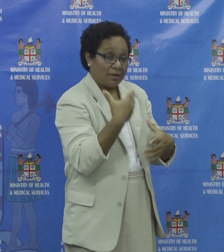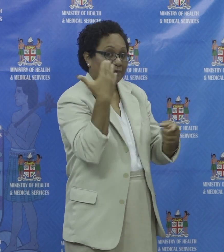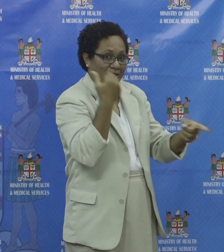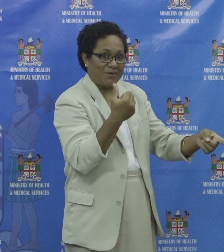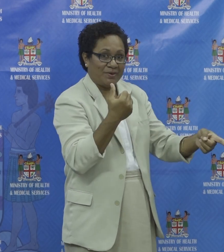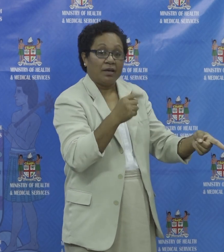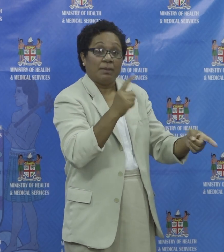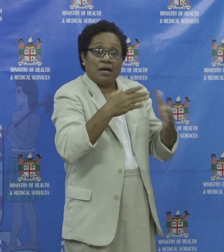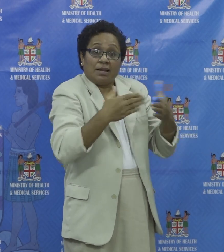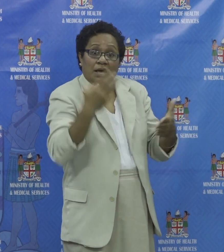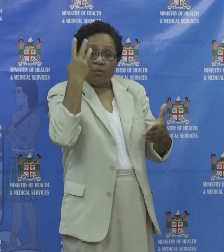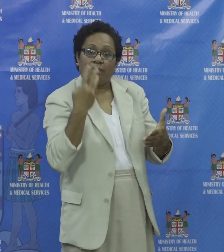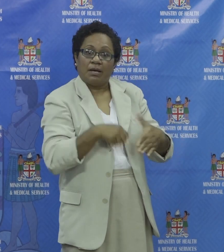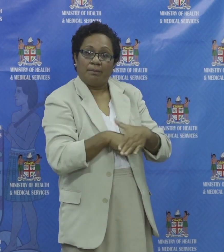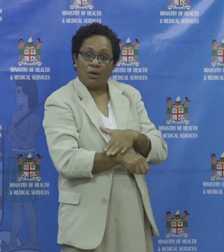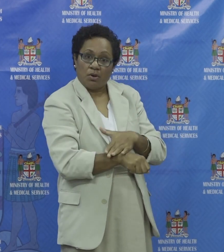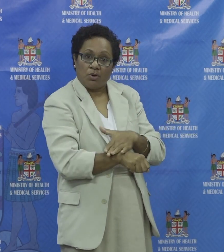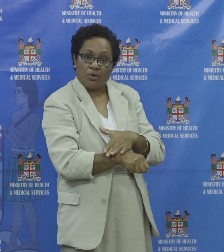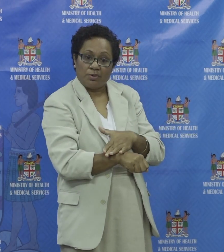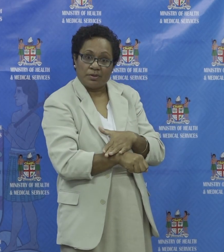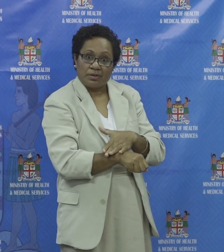birth and been discharged from the hospital a week ago.